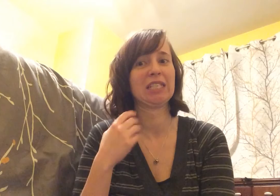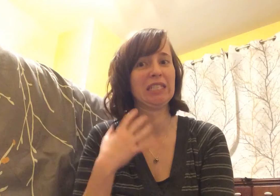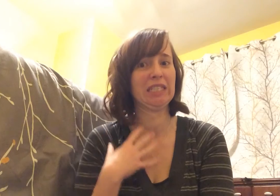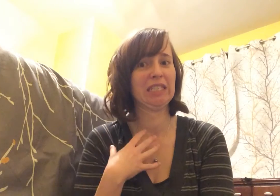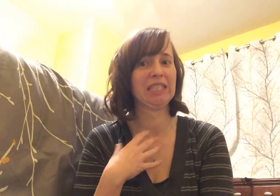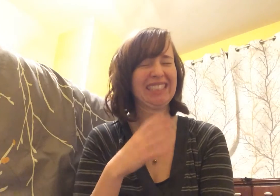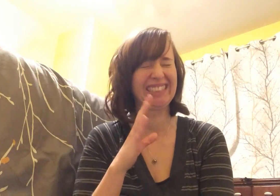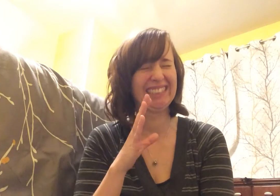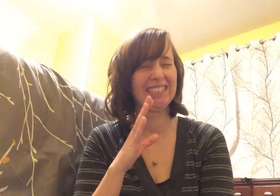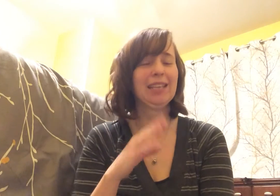actually did this.